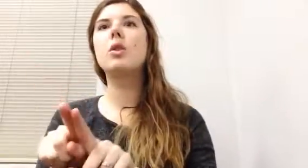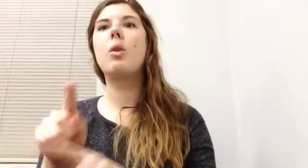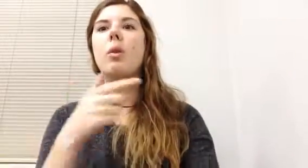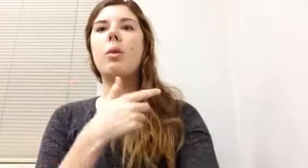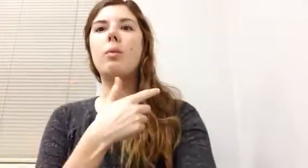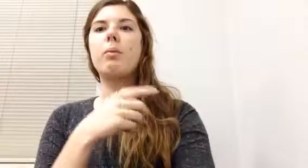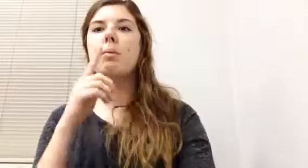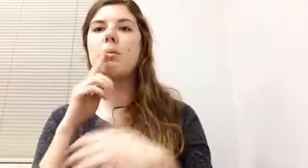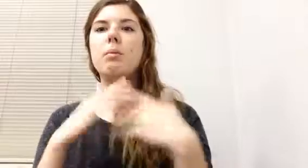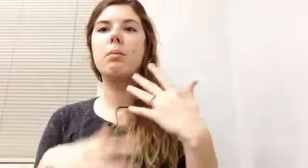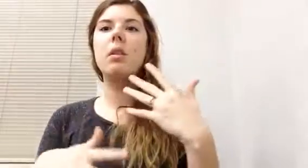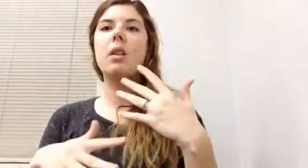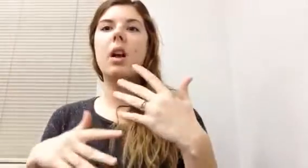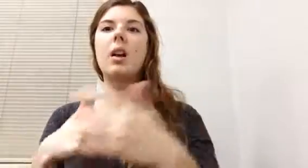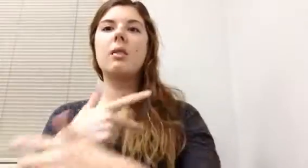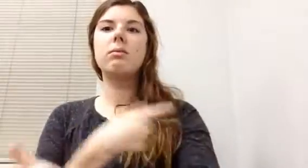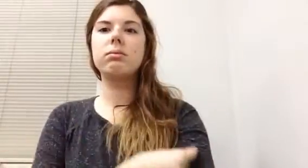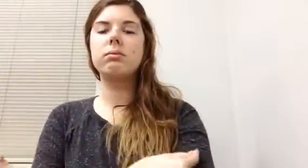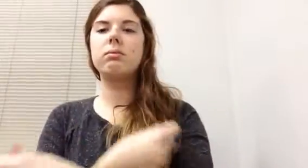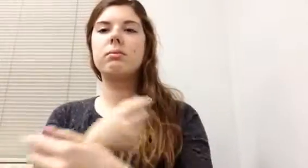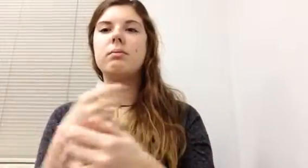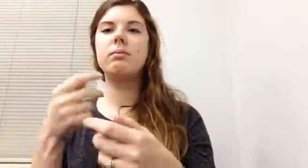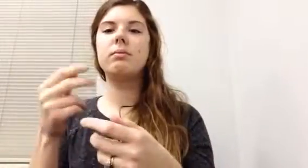sharing needles, using drugs, etc., but mostly through intercourse.